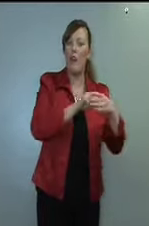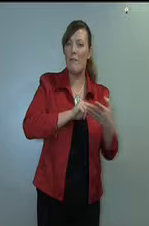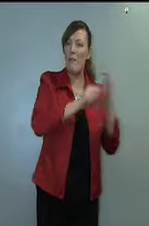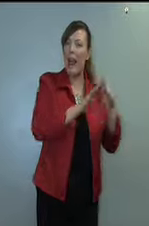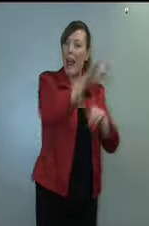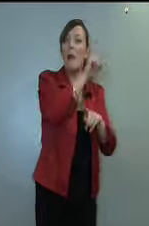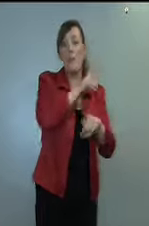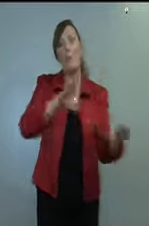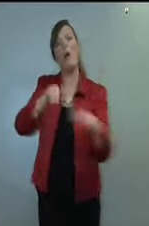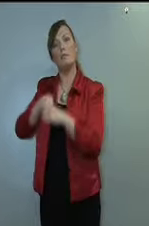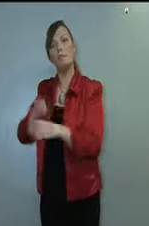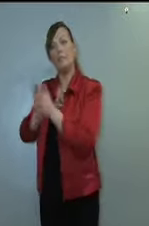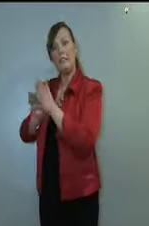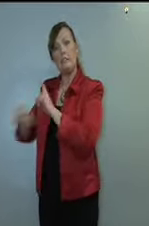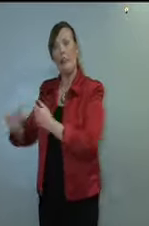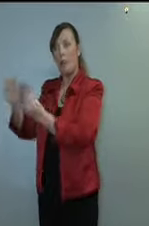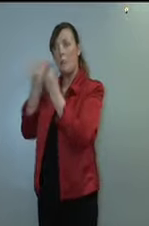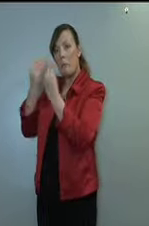not taking part in the Plan Ahead.